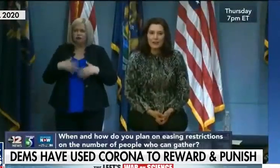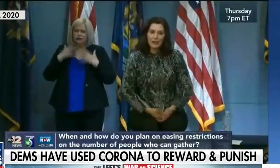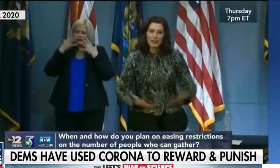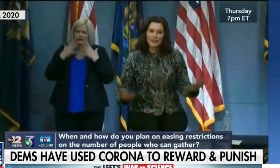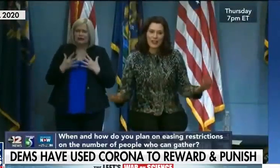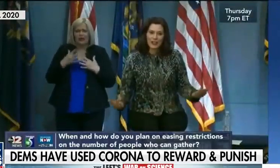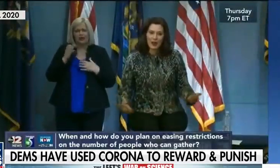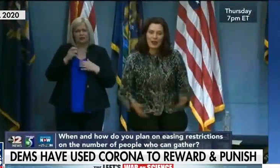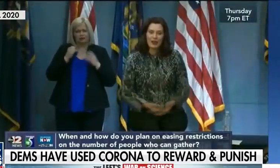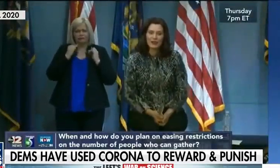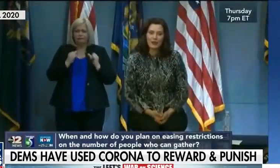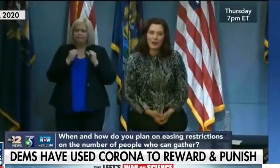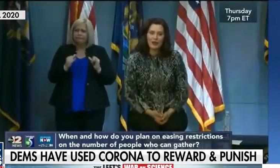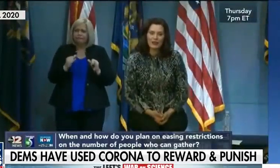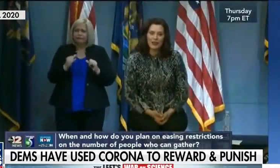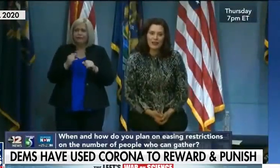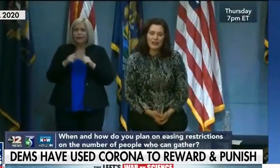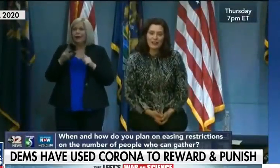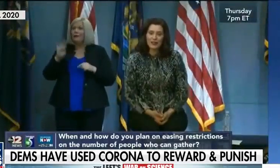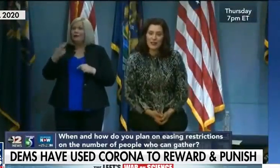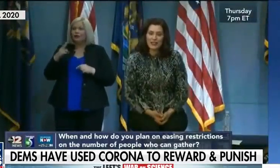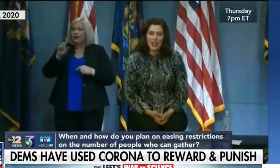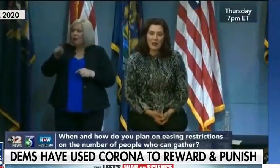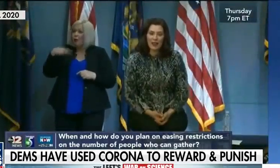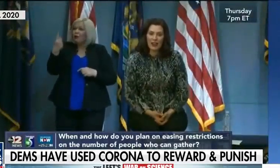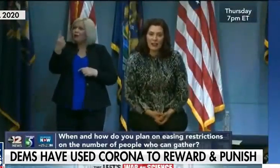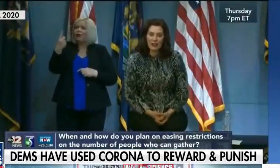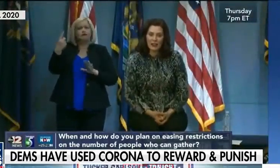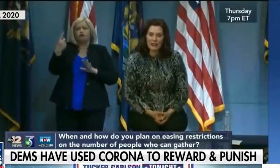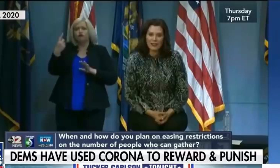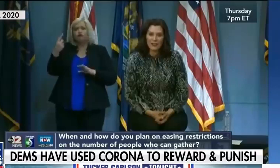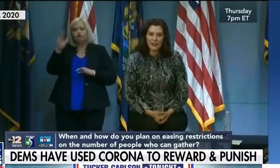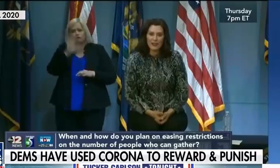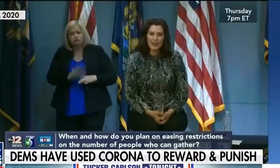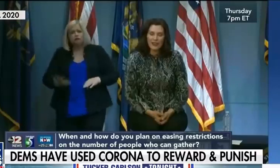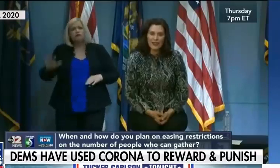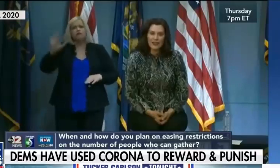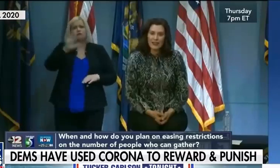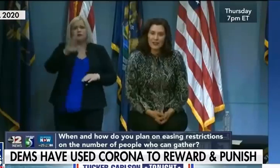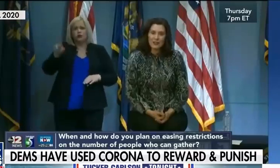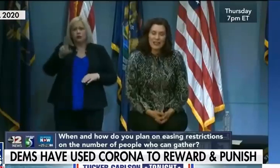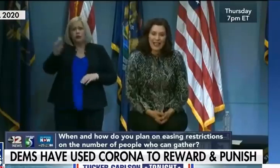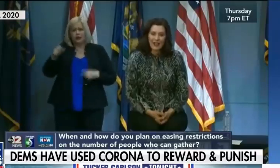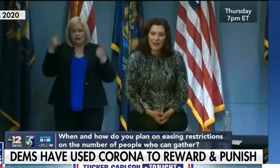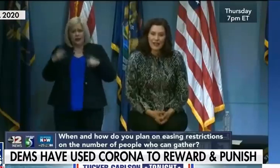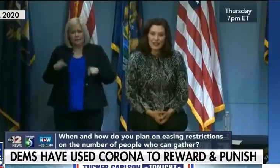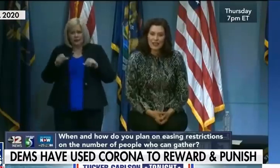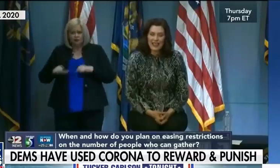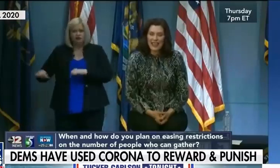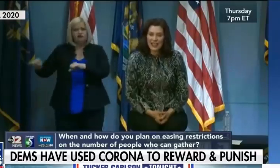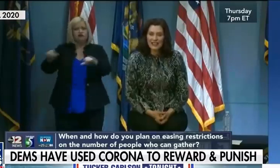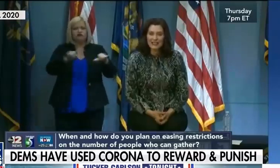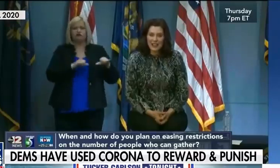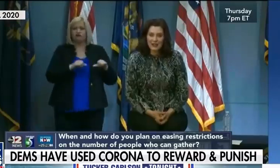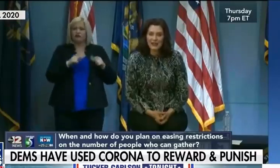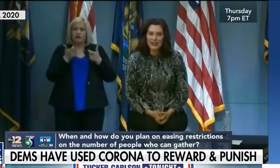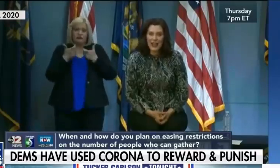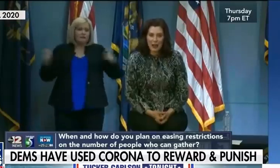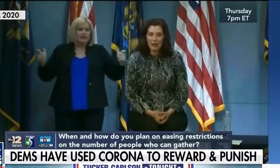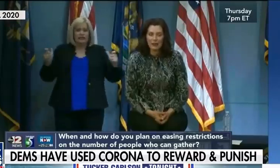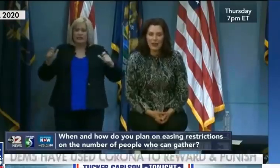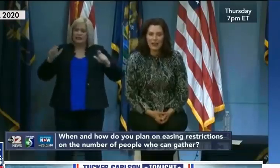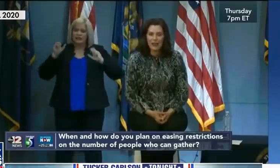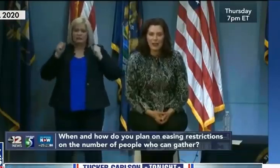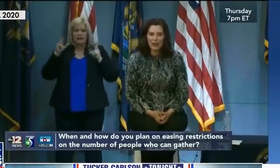that Michigan's not alone in this moment, that this is what is happening all across the country, that these big gatherings just can't